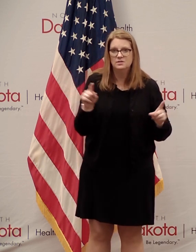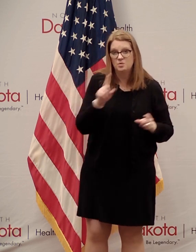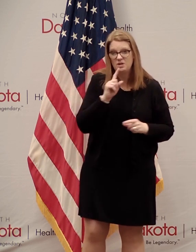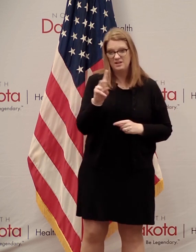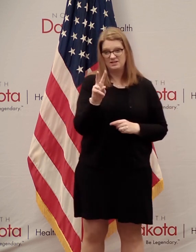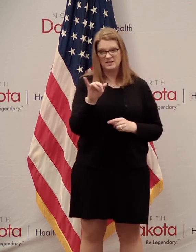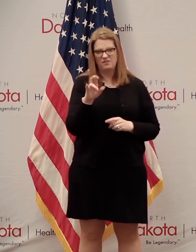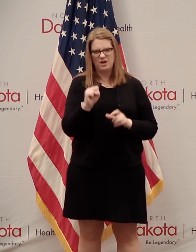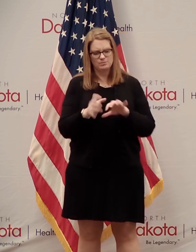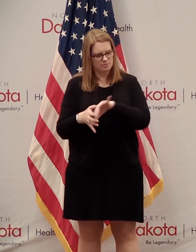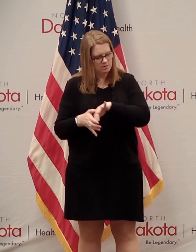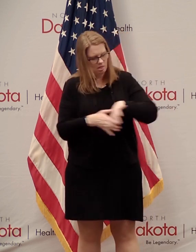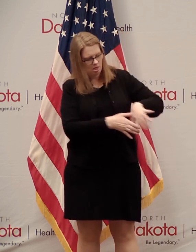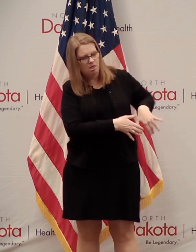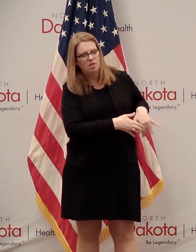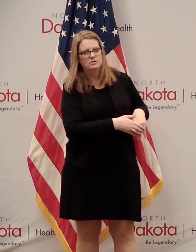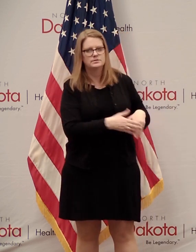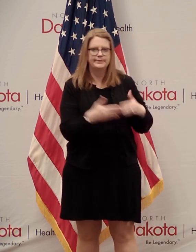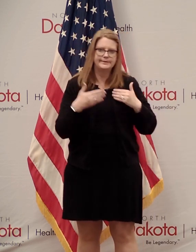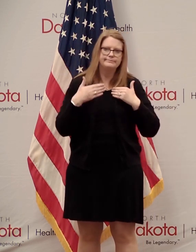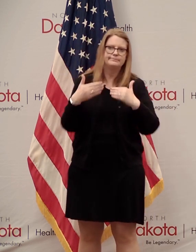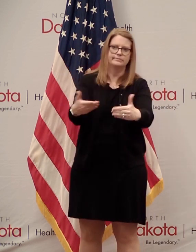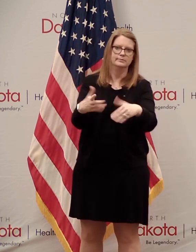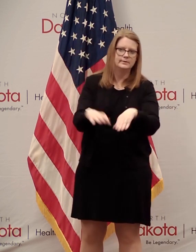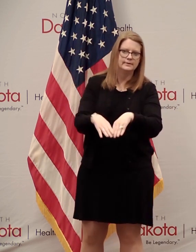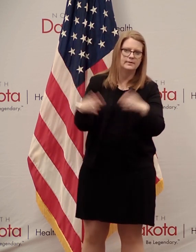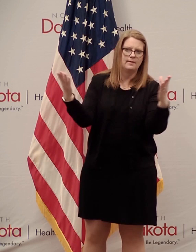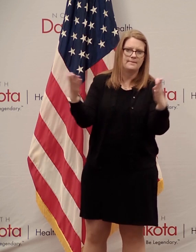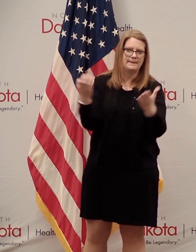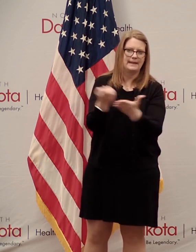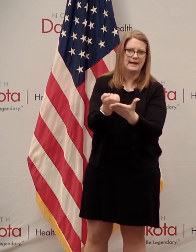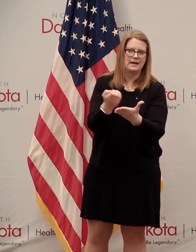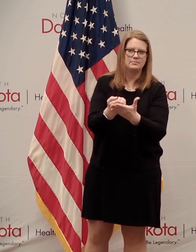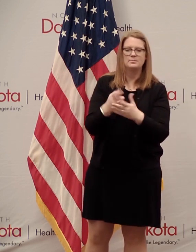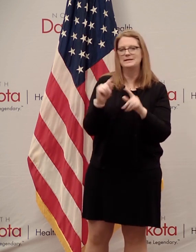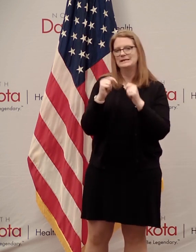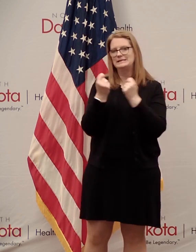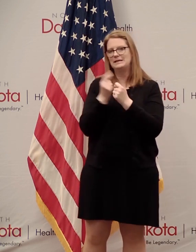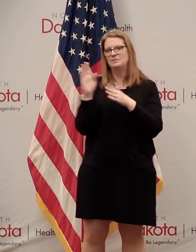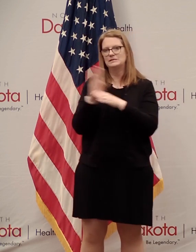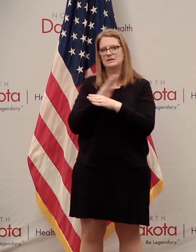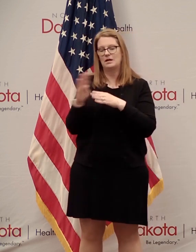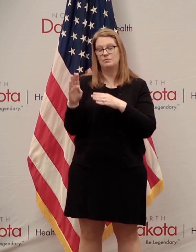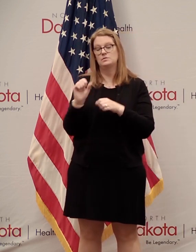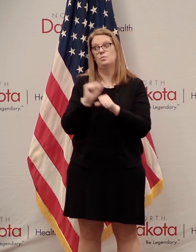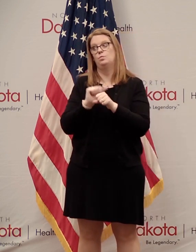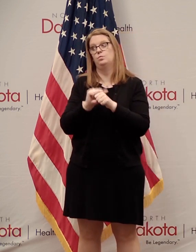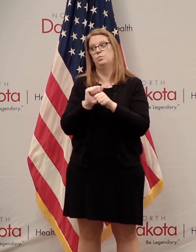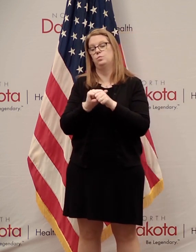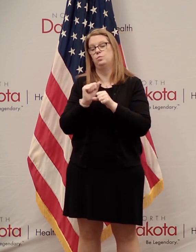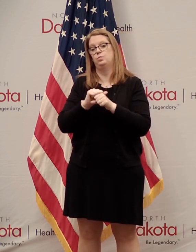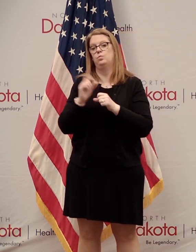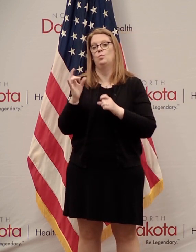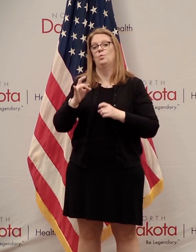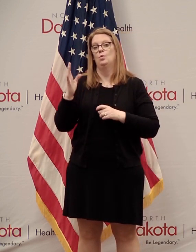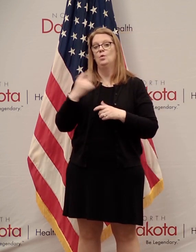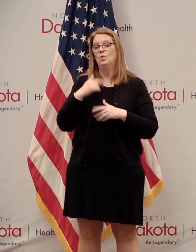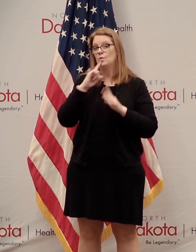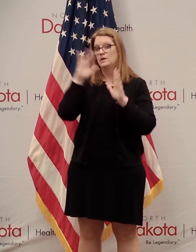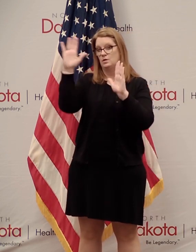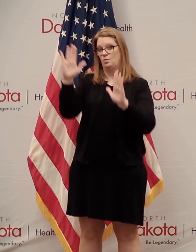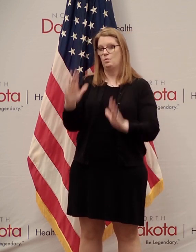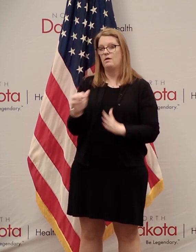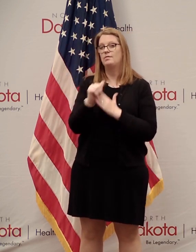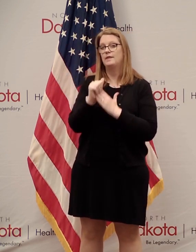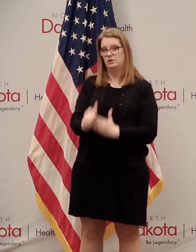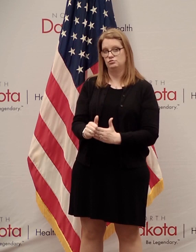us so that we can get our economy open and rolling again. But the team at Commerce is working around the clock to do that, and under the great leadership of Michelle Kommer,